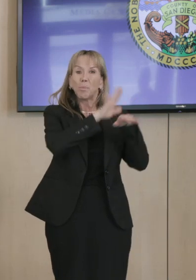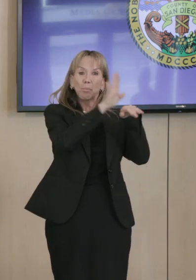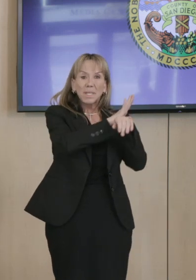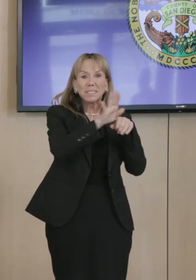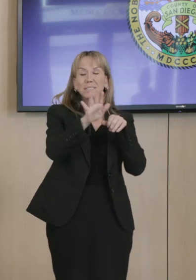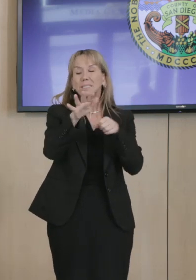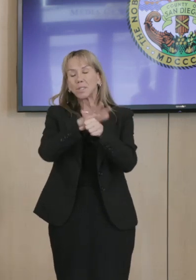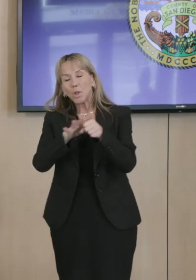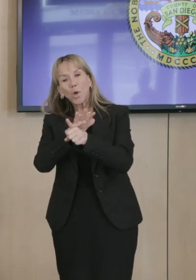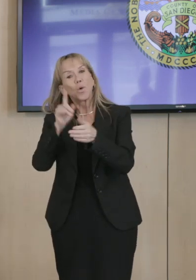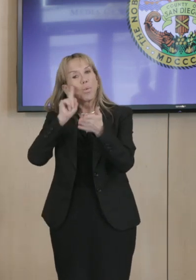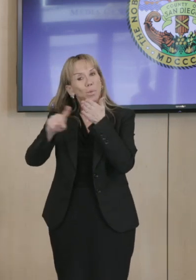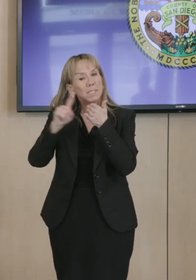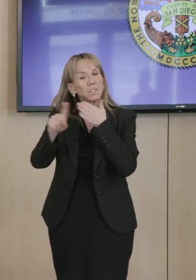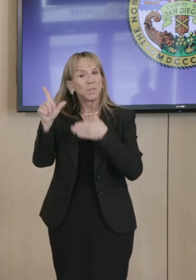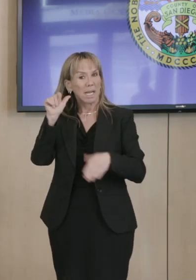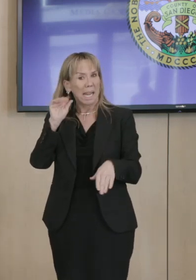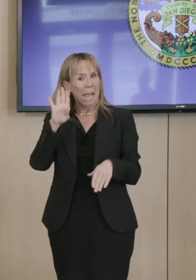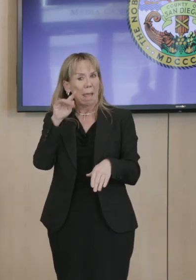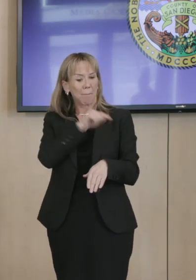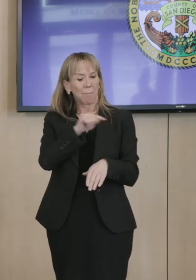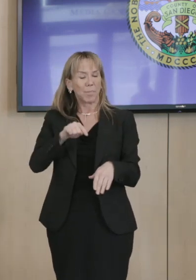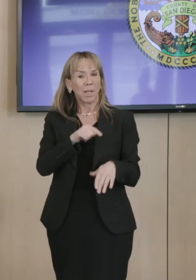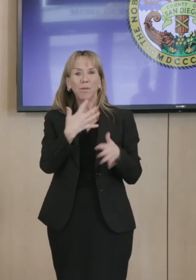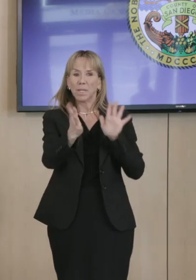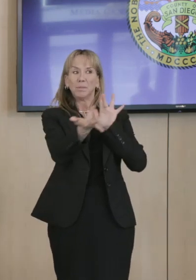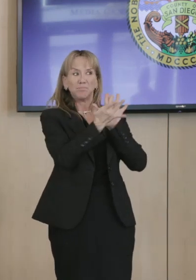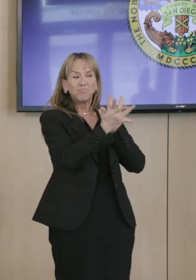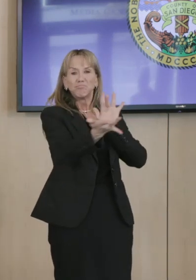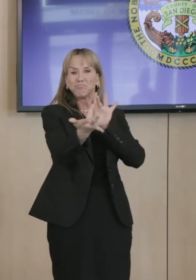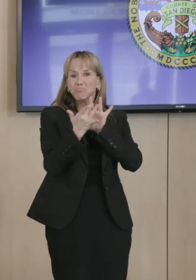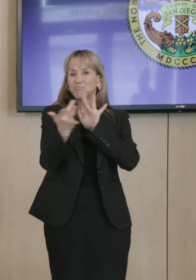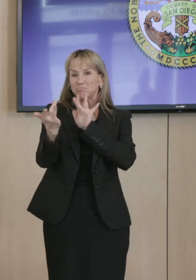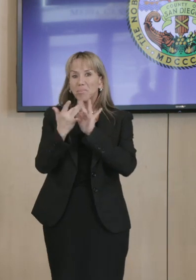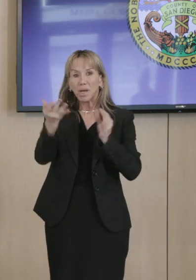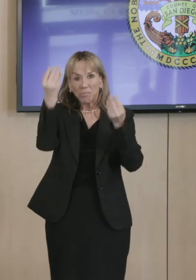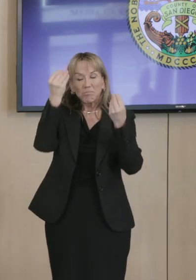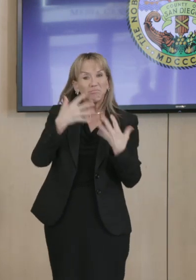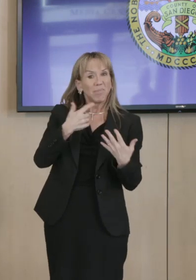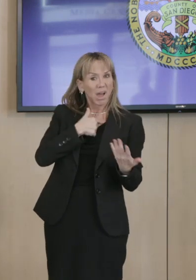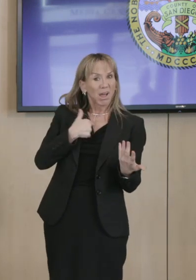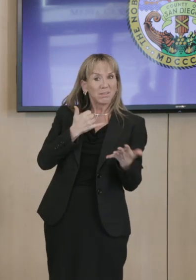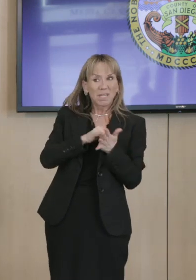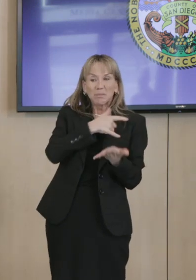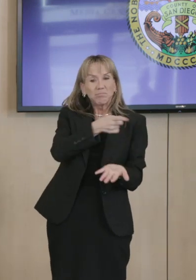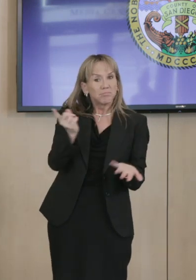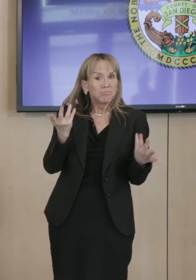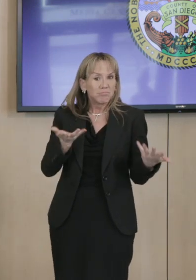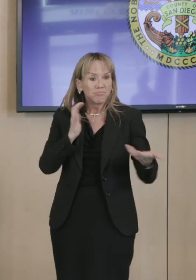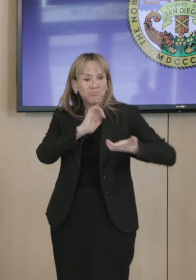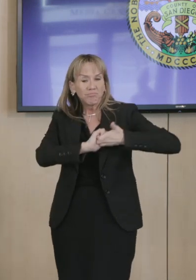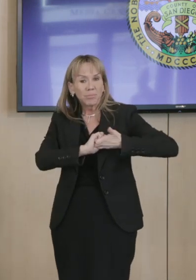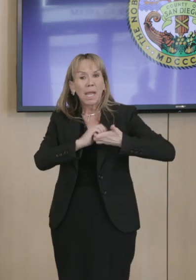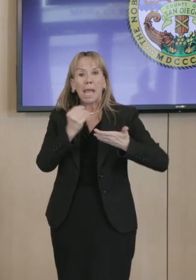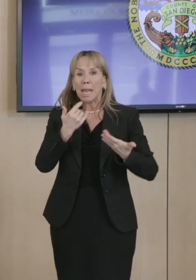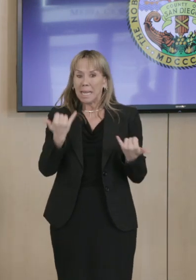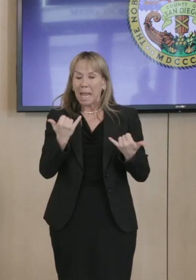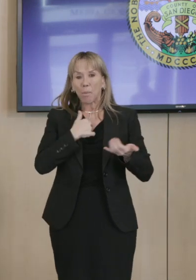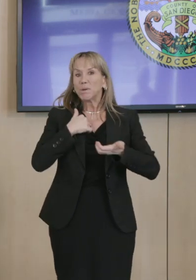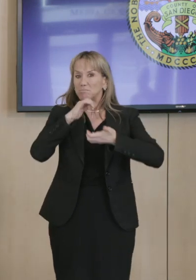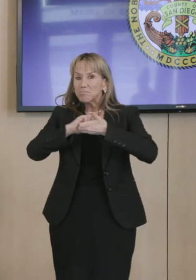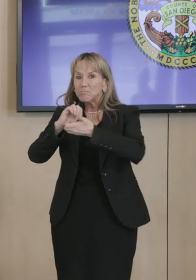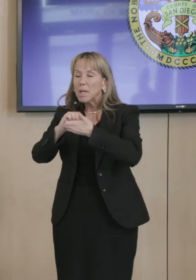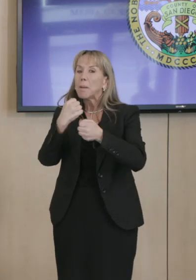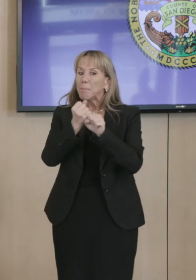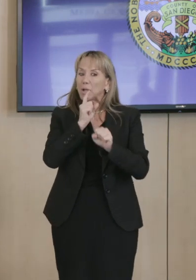labs in San Diego who have reached out to us, and we're working with them to make sure that the tests that they have, in